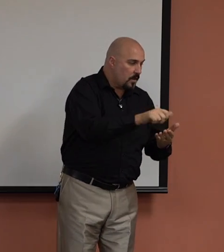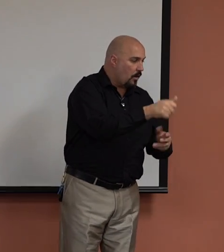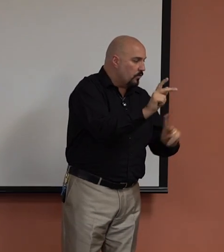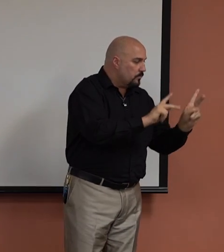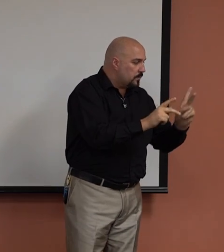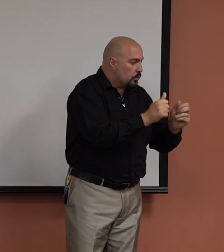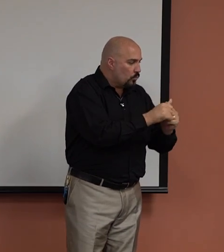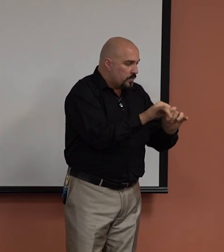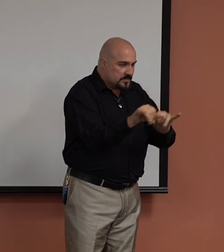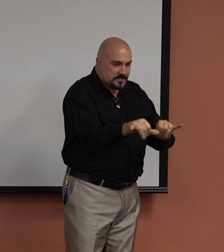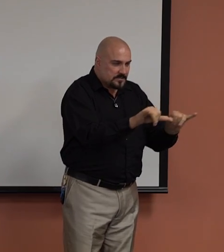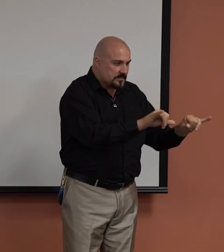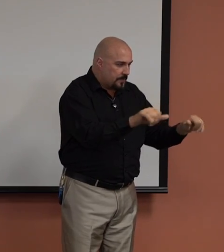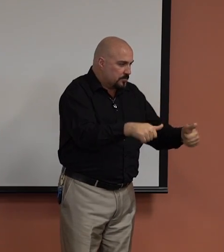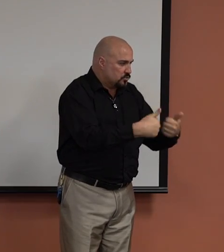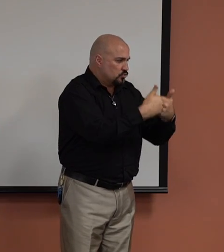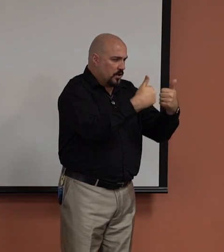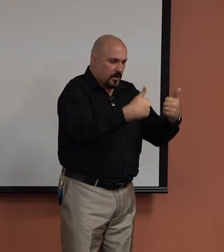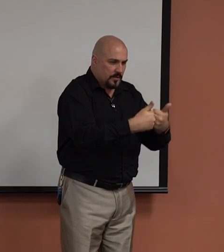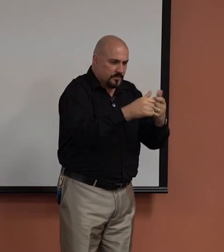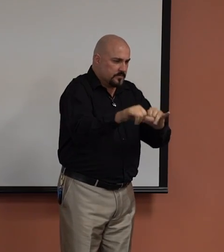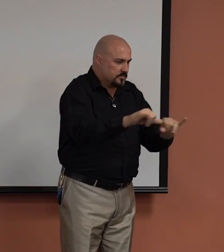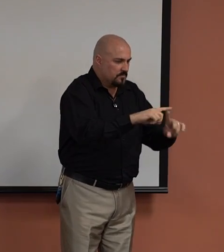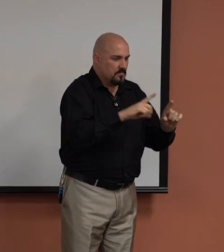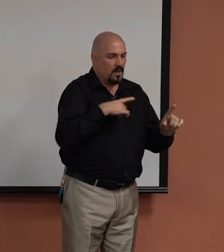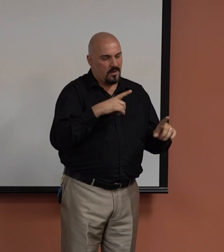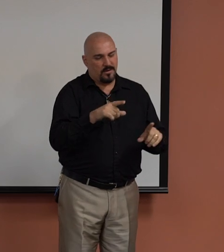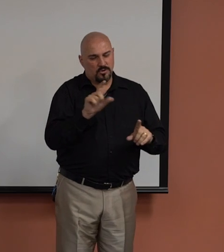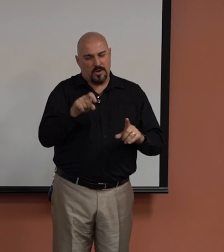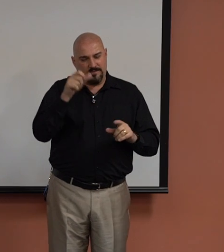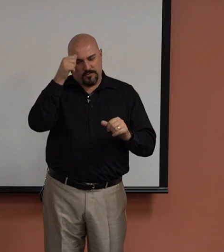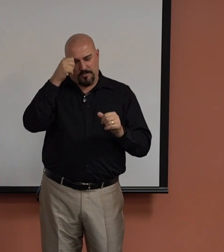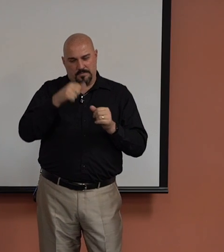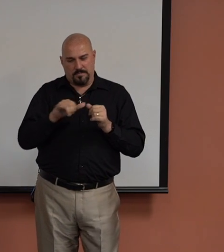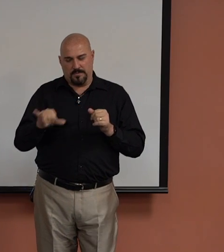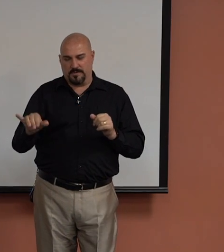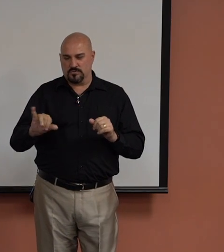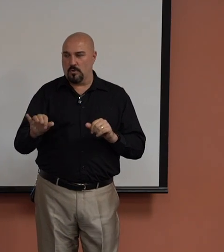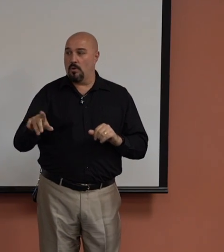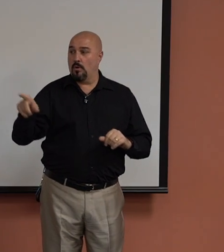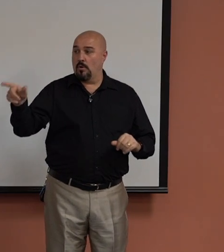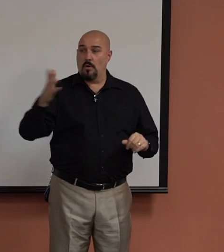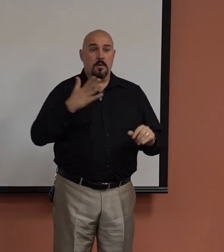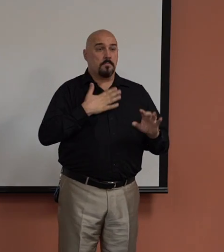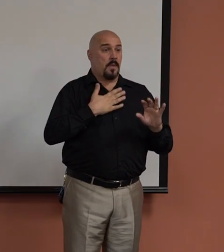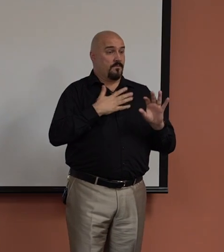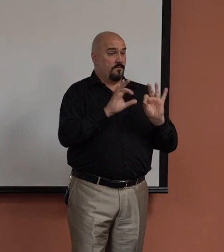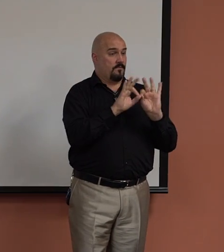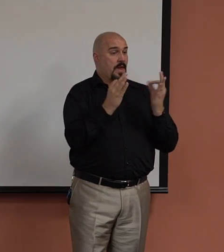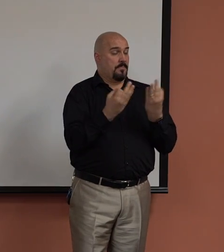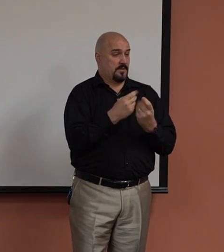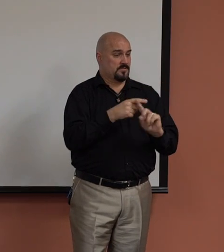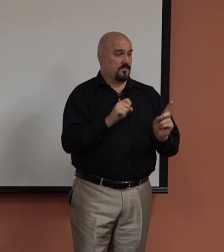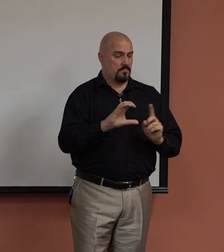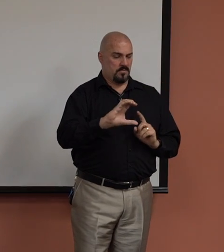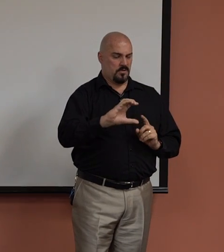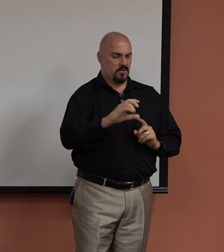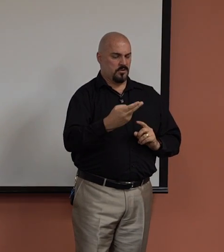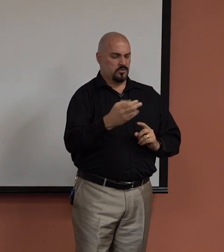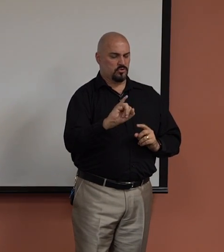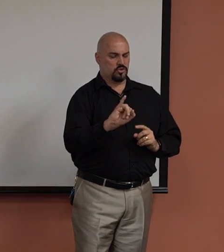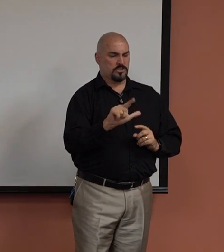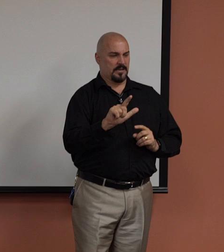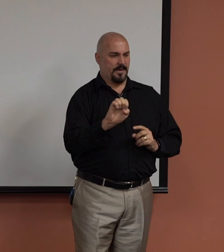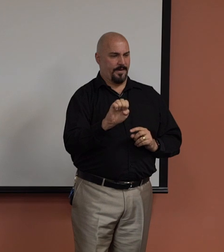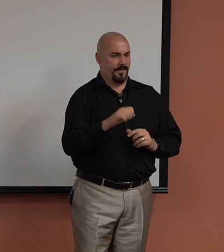at the same time you're trying to help the best you could Right. for them. Sure, because my family is from Chile.